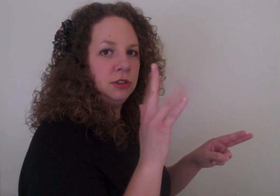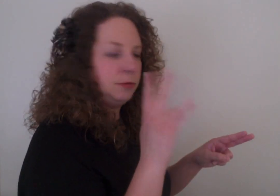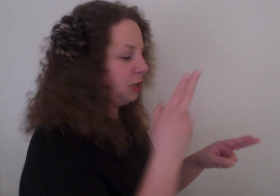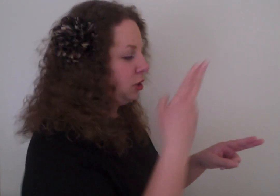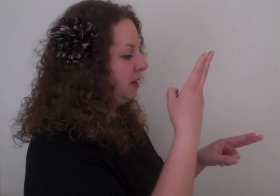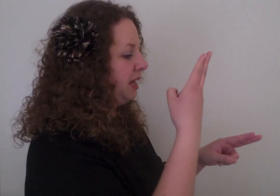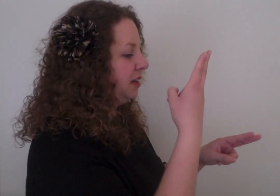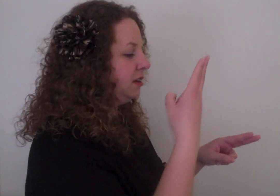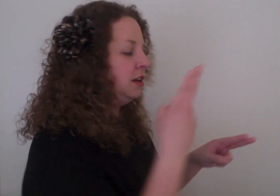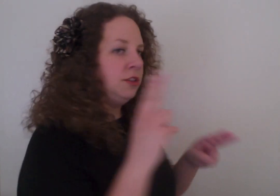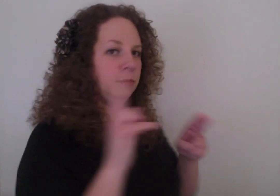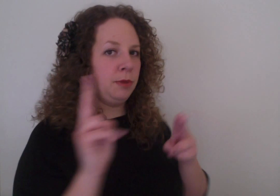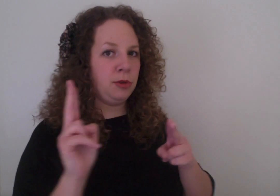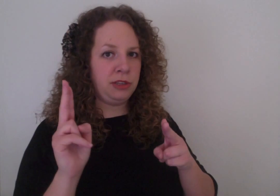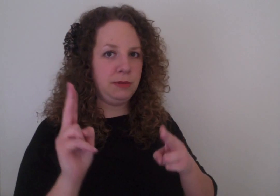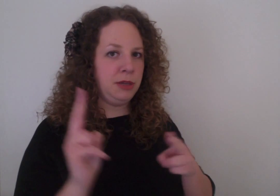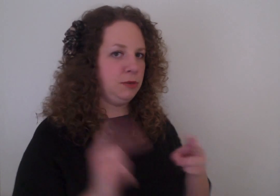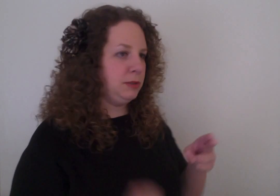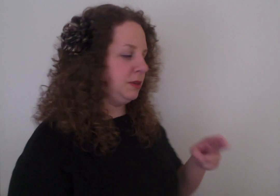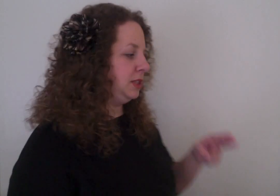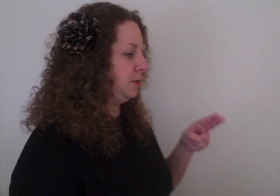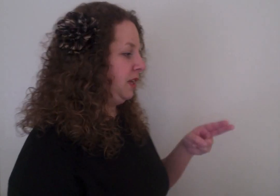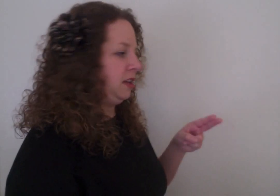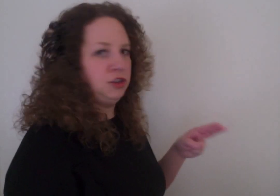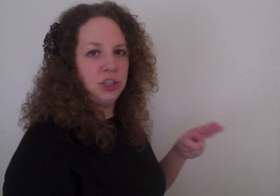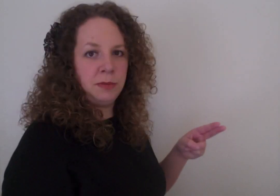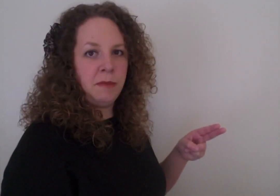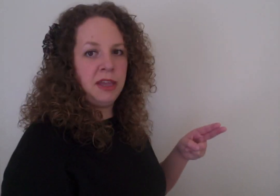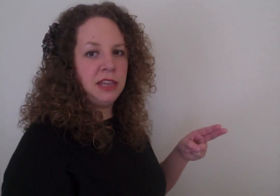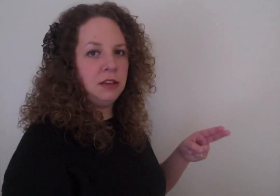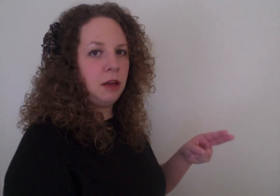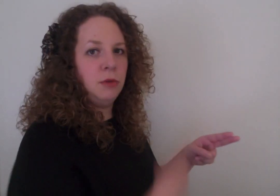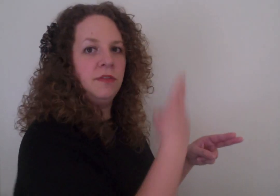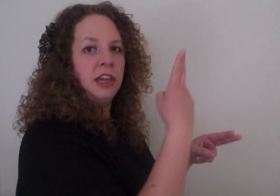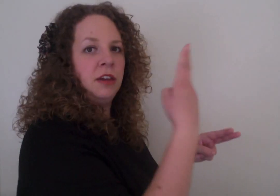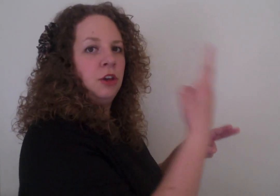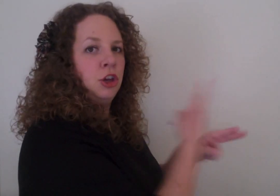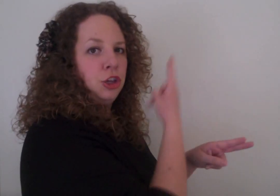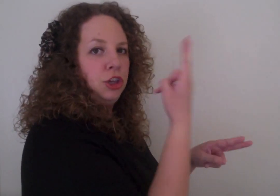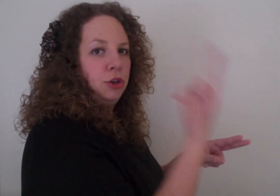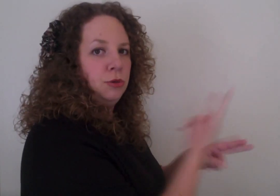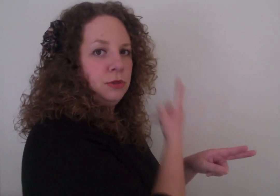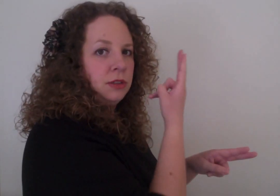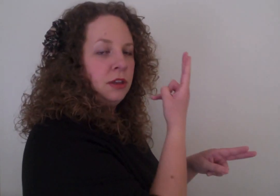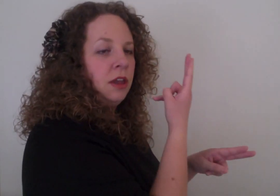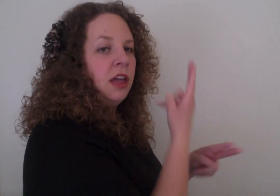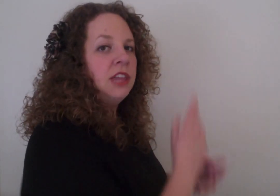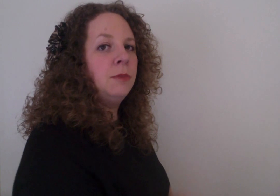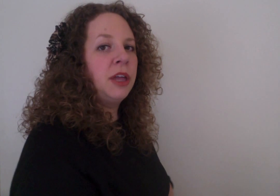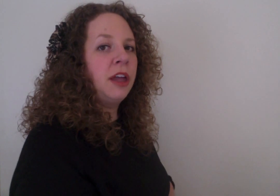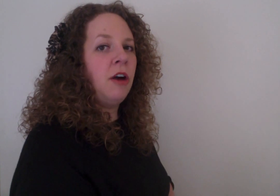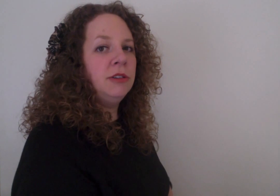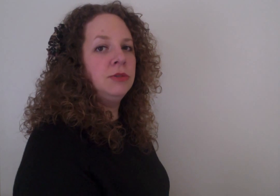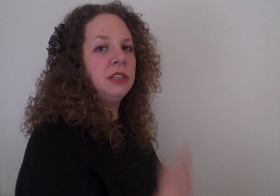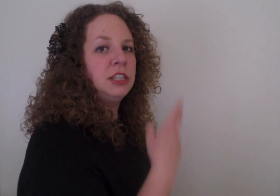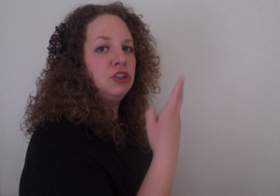my dominant hand, they're both going to be used, but this one again is just my base hand not moving. Use. In the book it also does it just